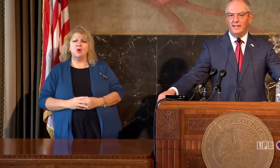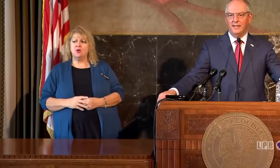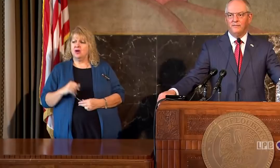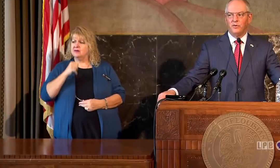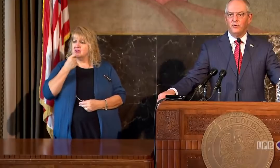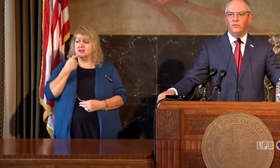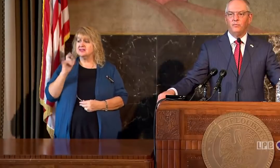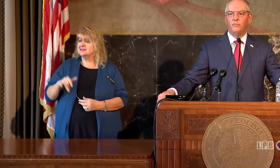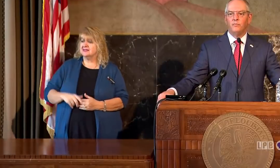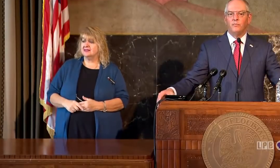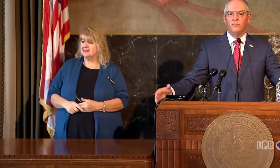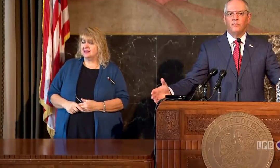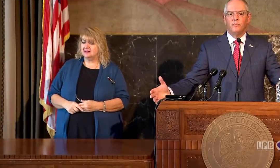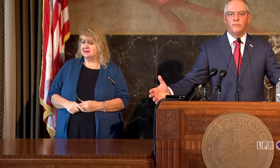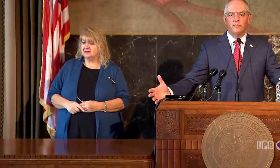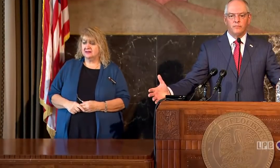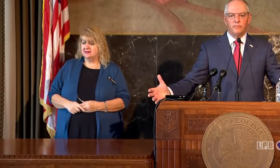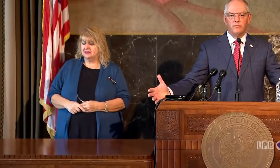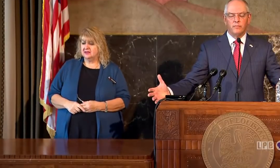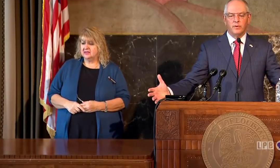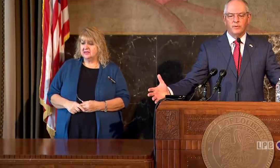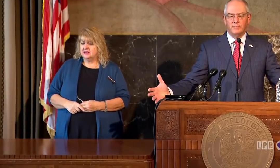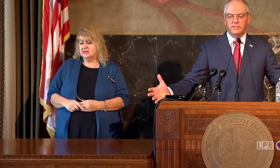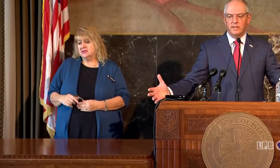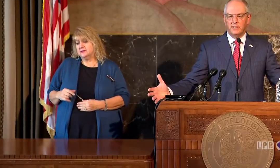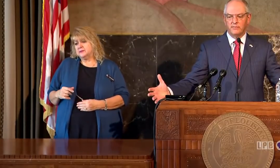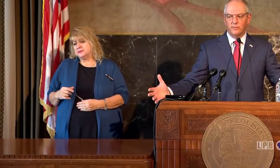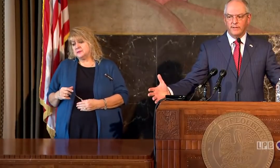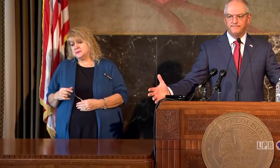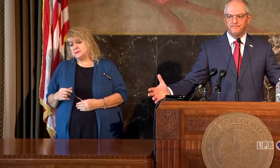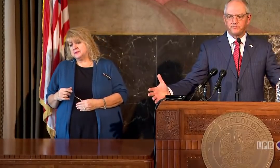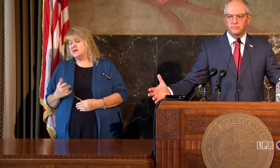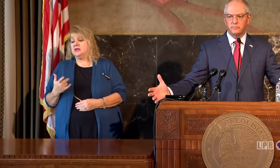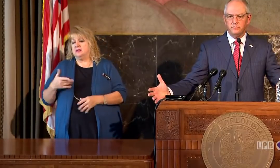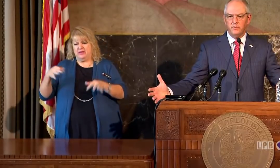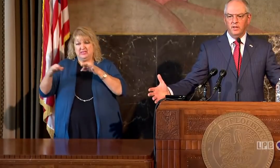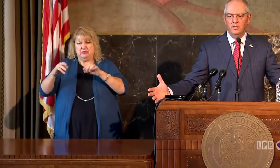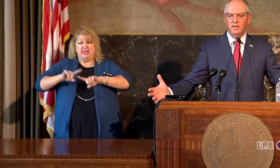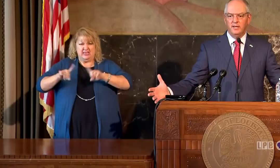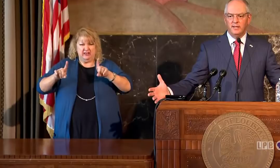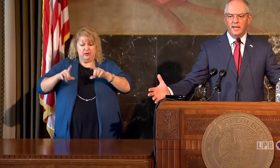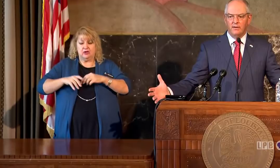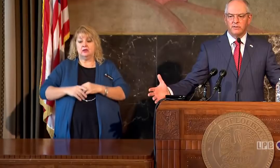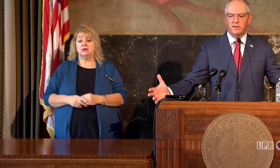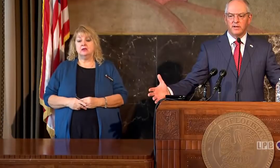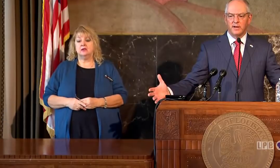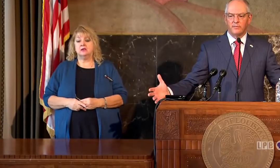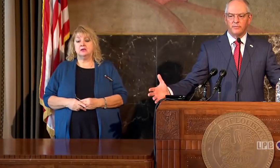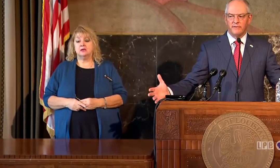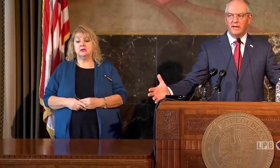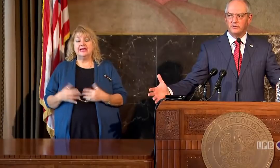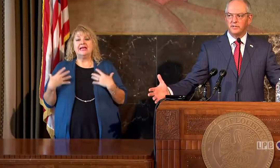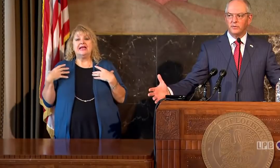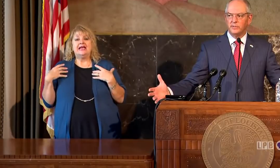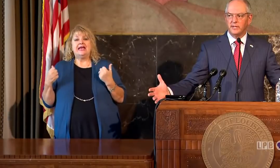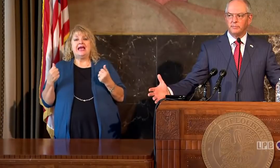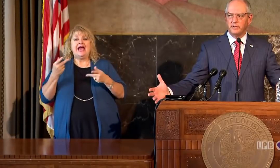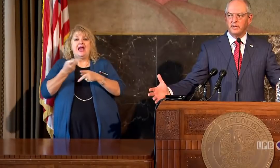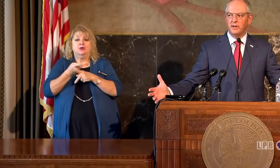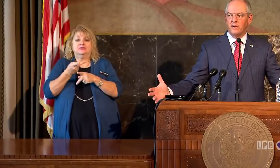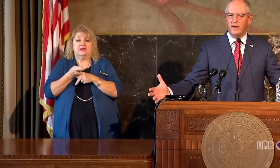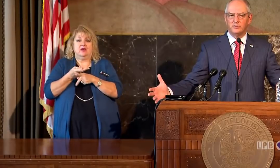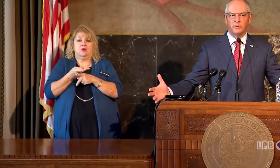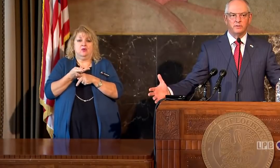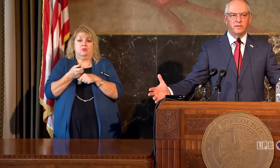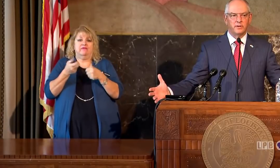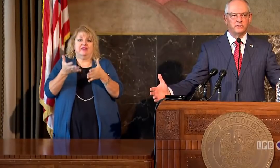And if you, well, let me say it a different way. The health care providers in Louisiana,